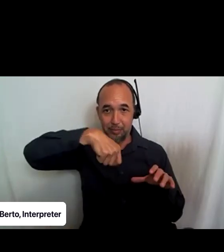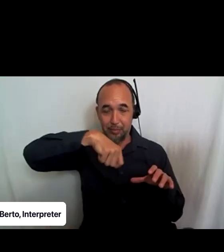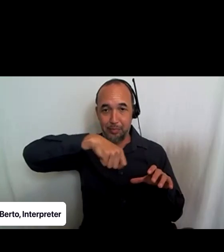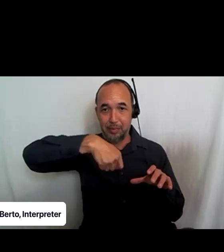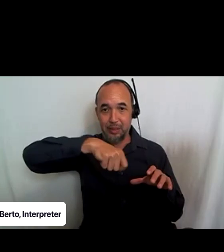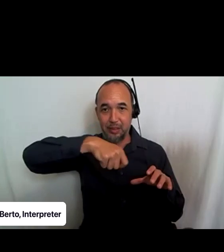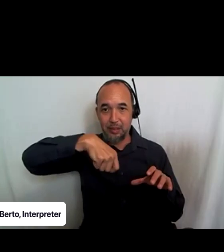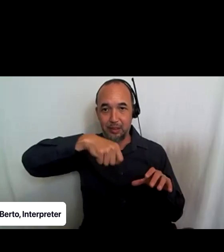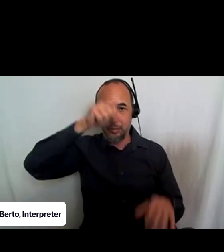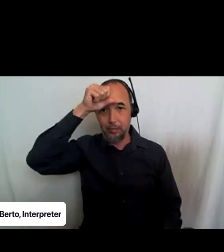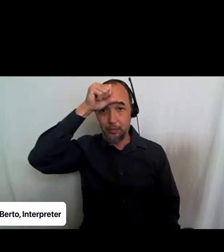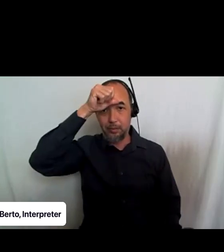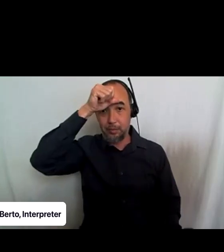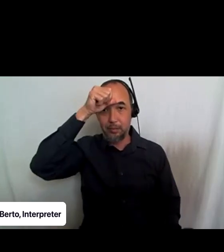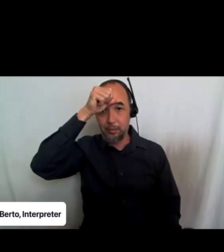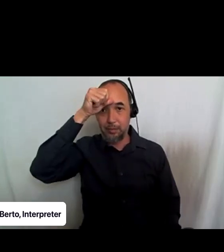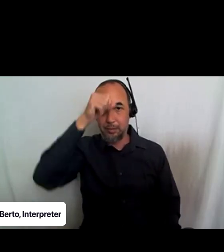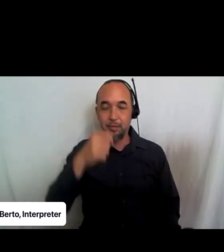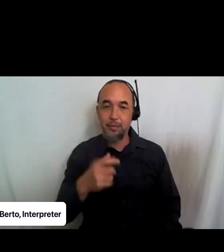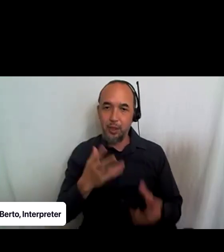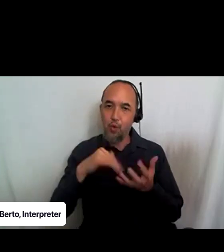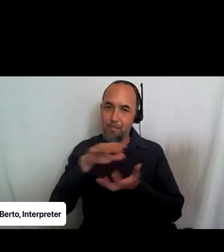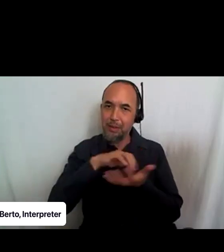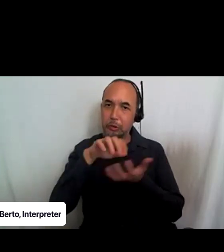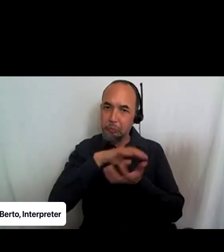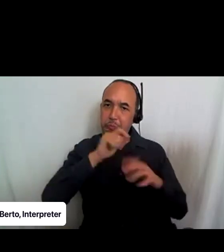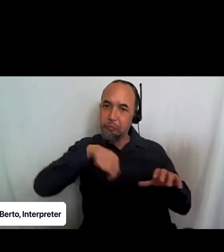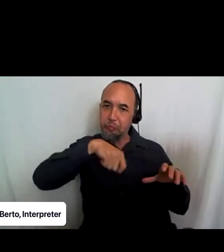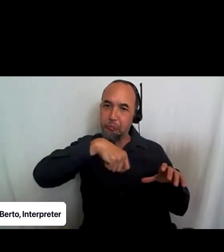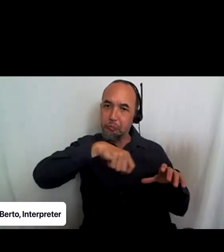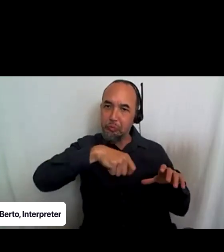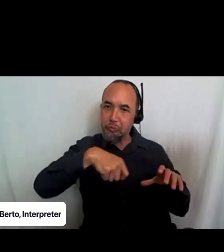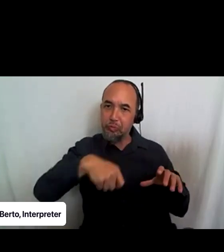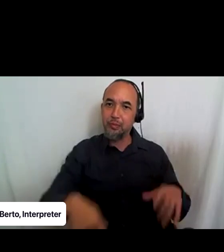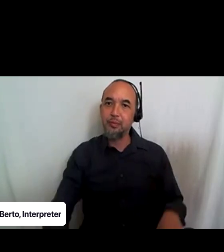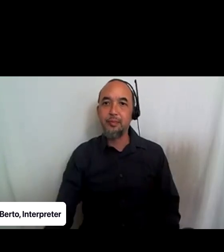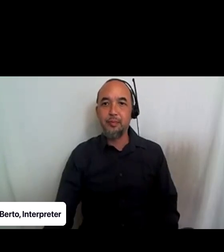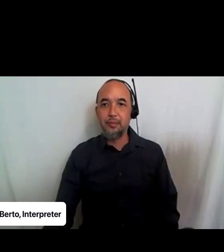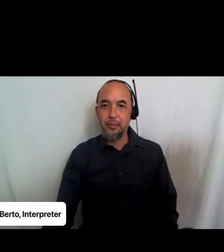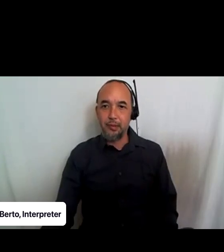All right, so it's all blends together.